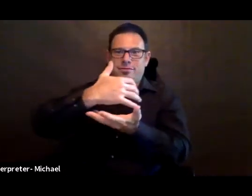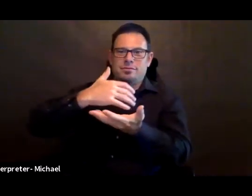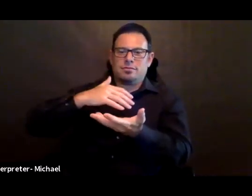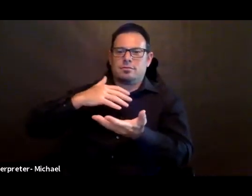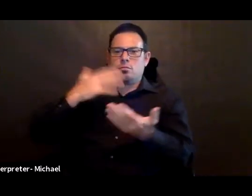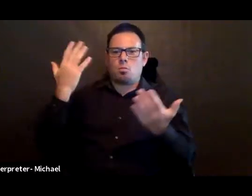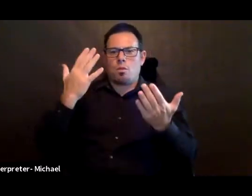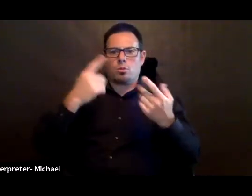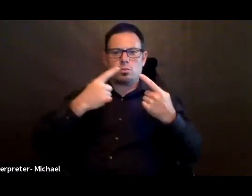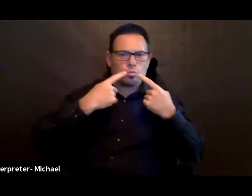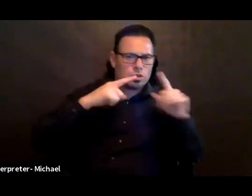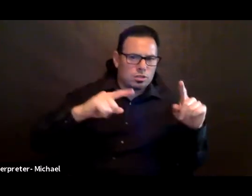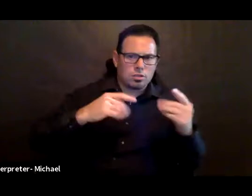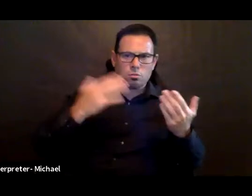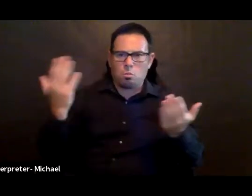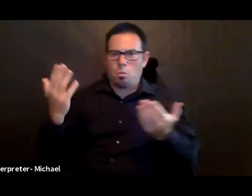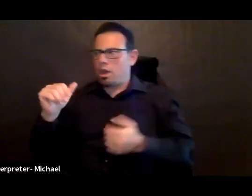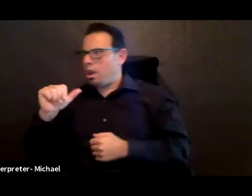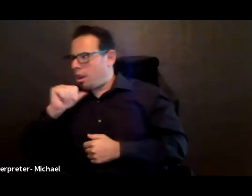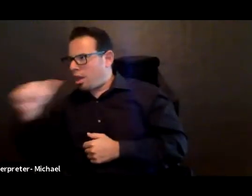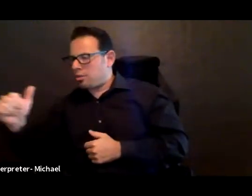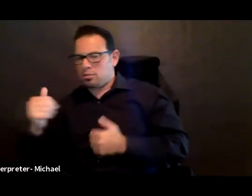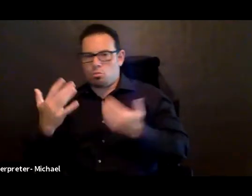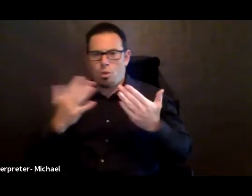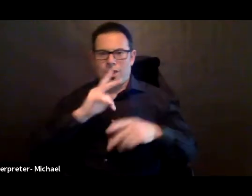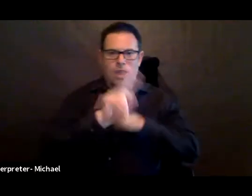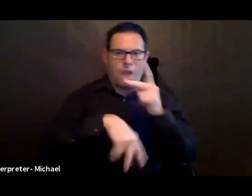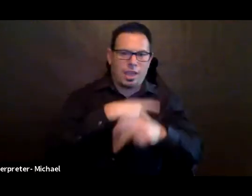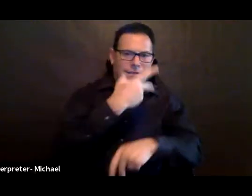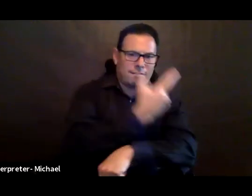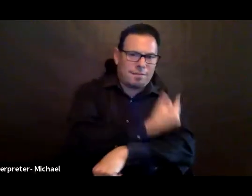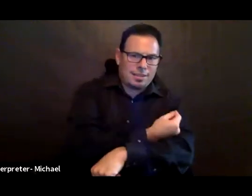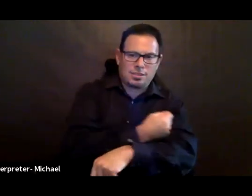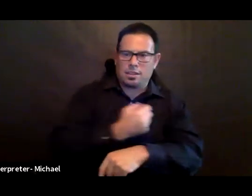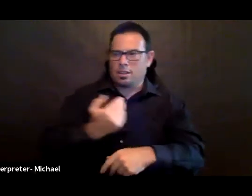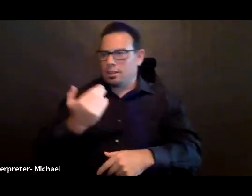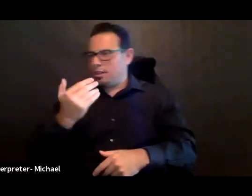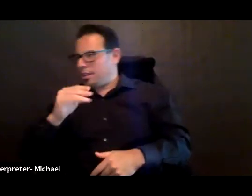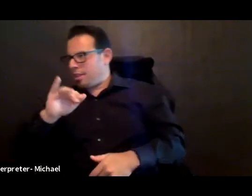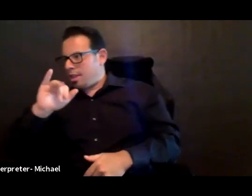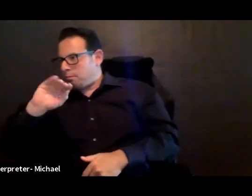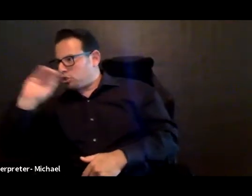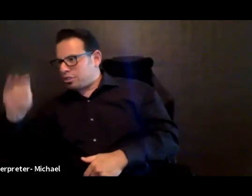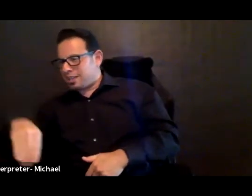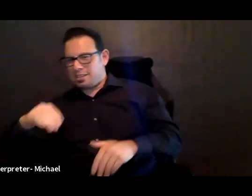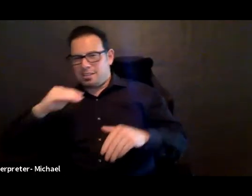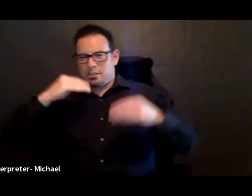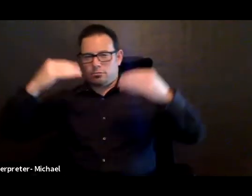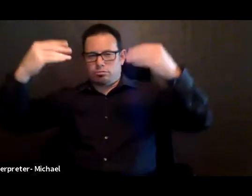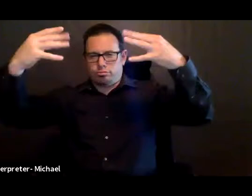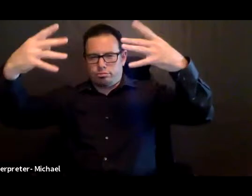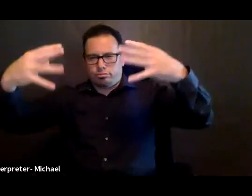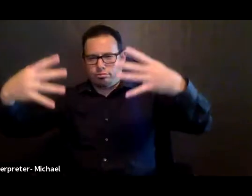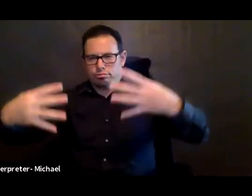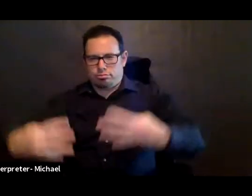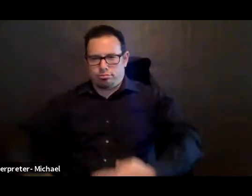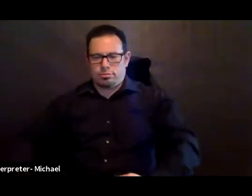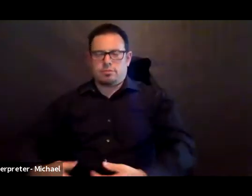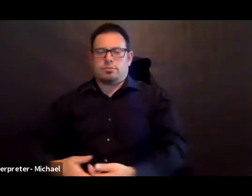So it's not to discount that information, but to acknowledge that we